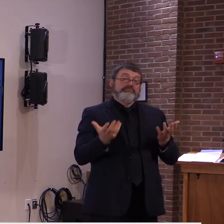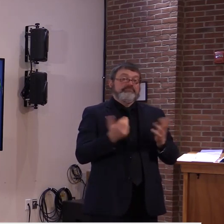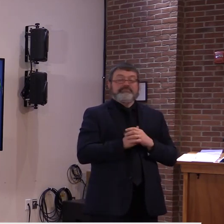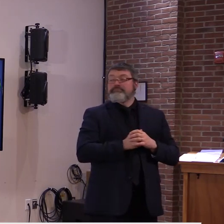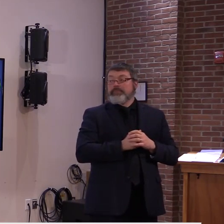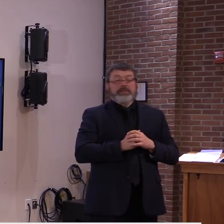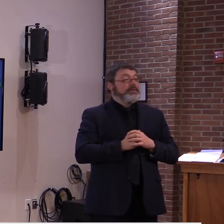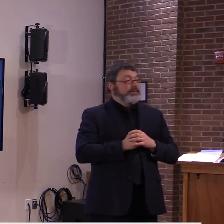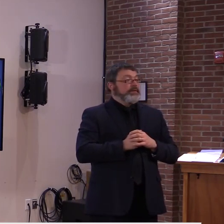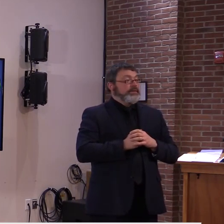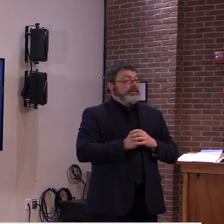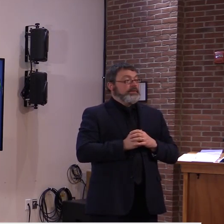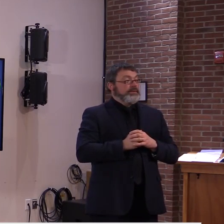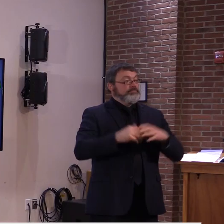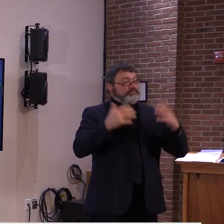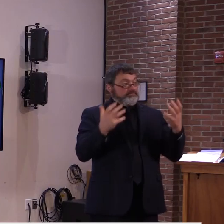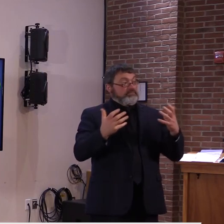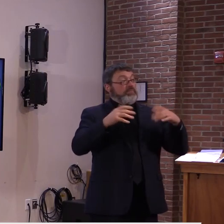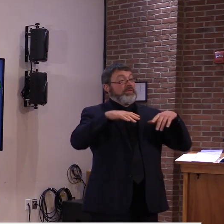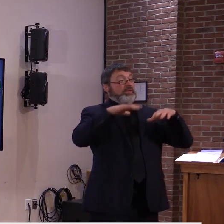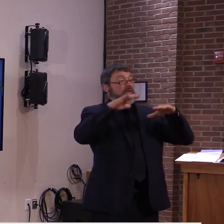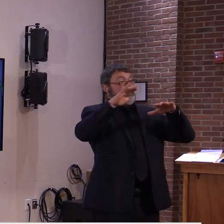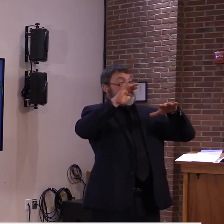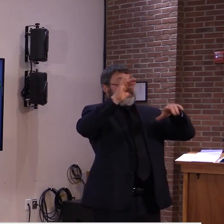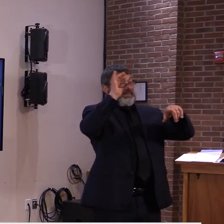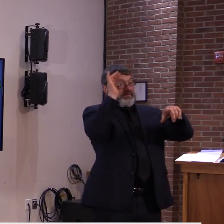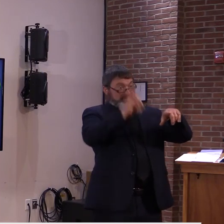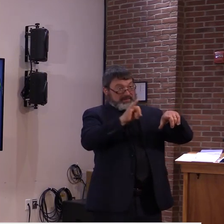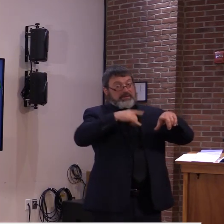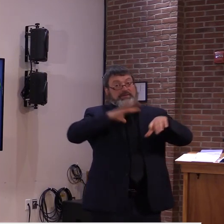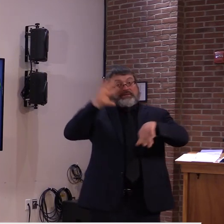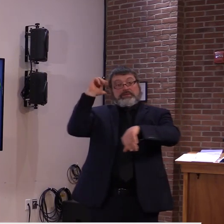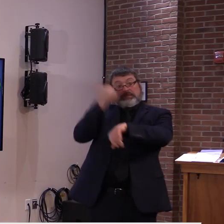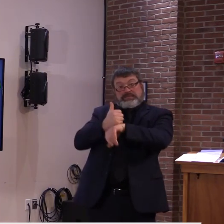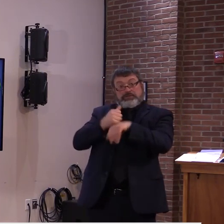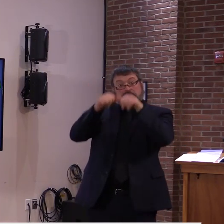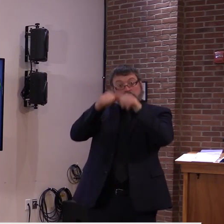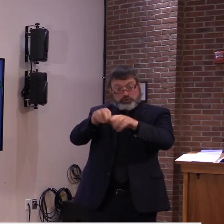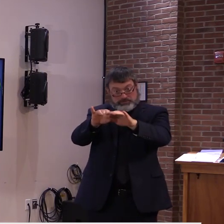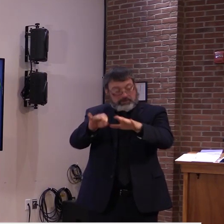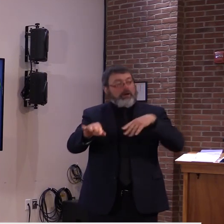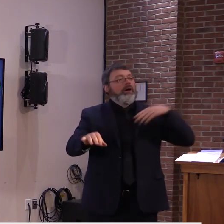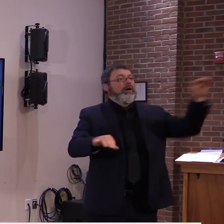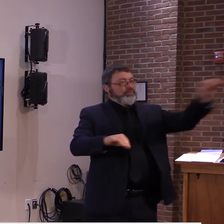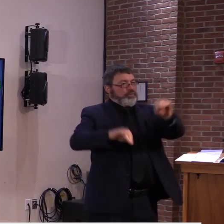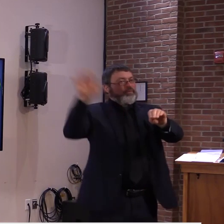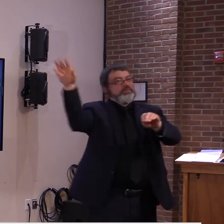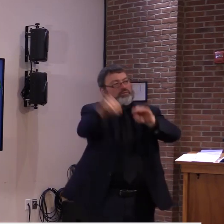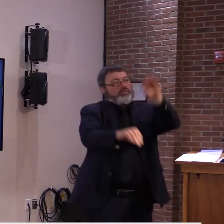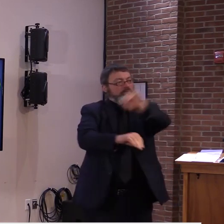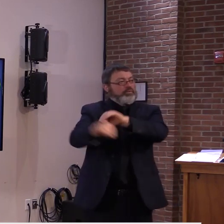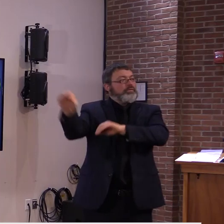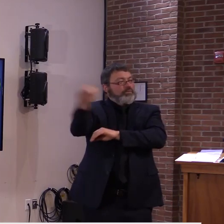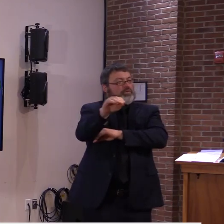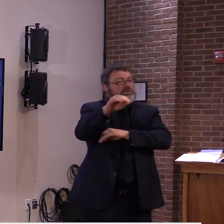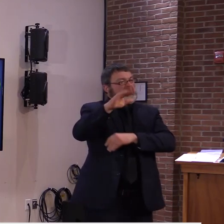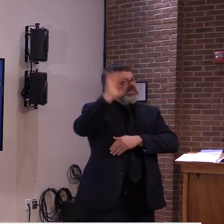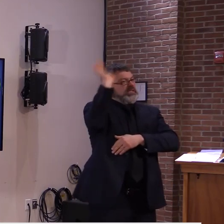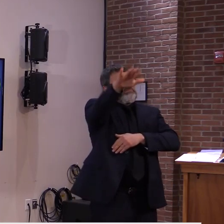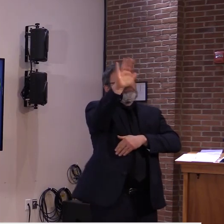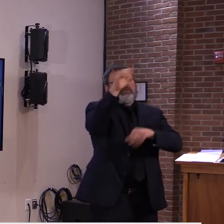over 2,000 people into motels, hotels during the height of this second wave of the pandemic, and then